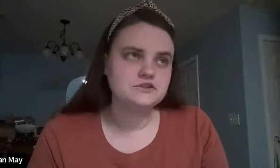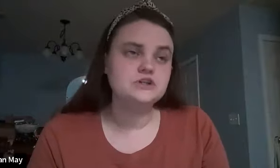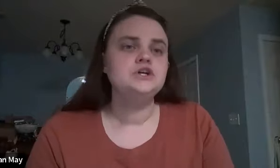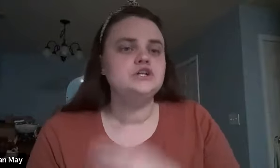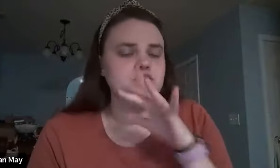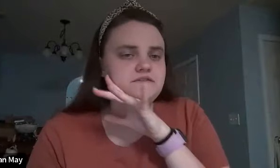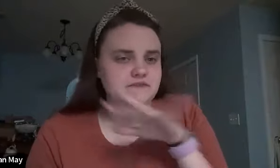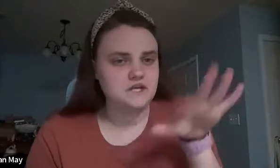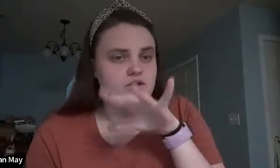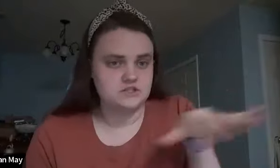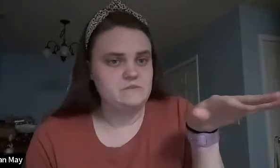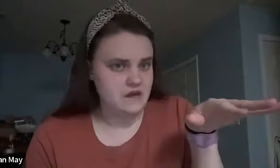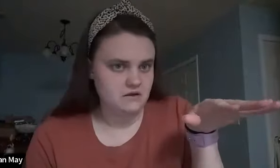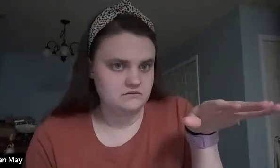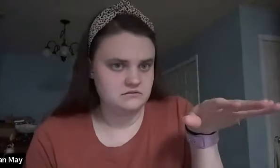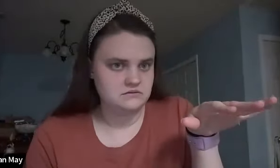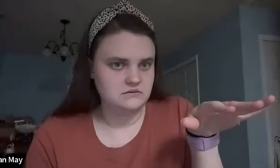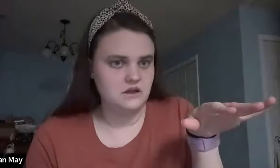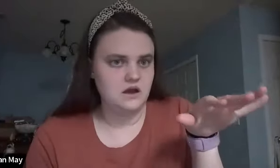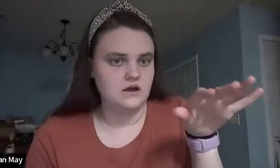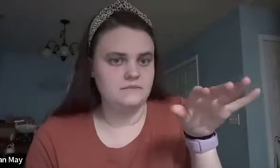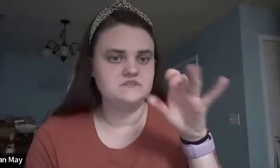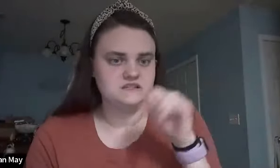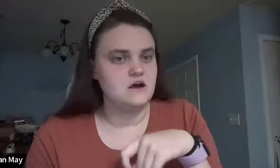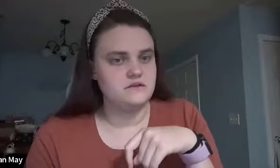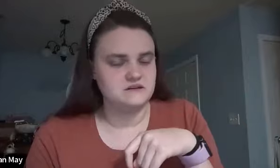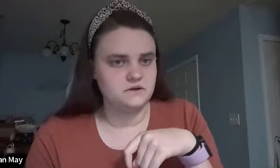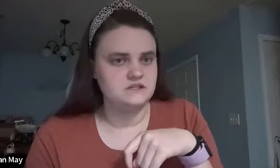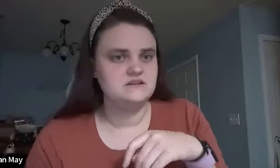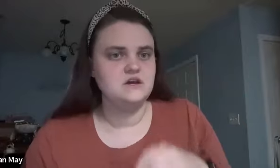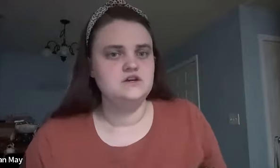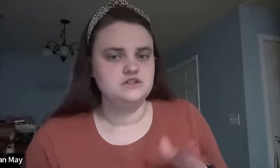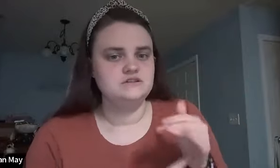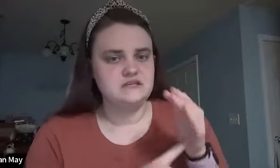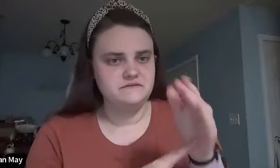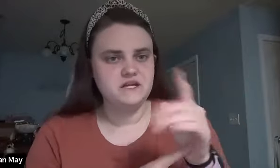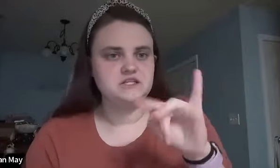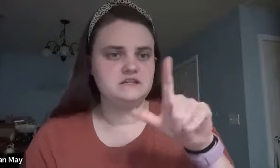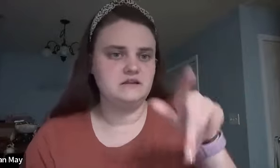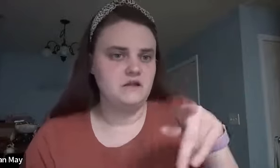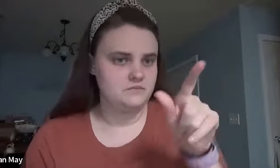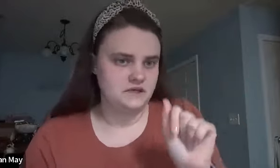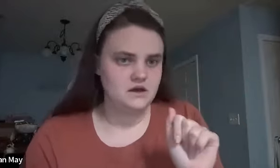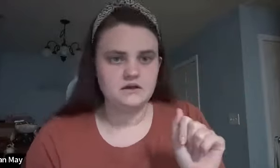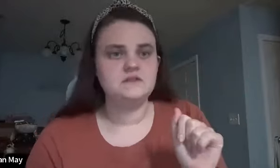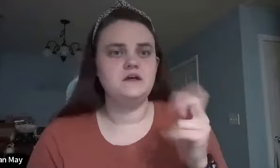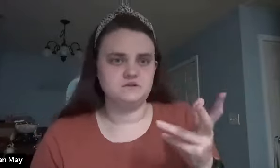flounder, you would finger spell to tell the difference. So you'd say fish and then tilapia, that sort of